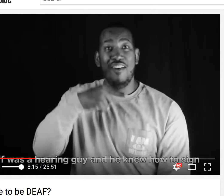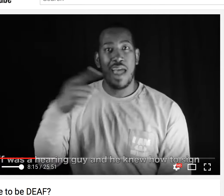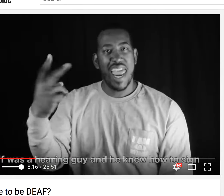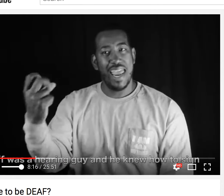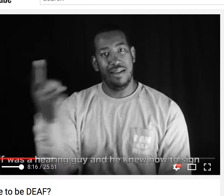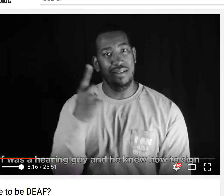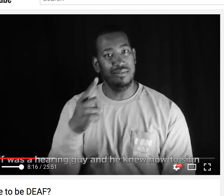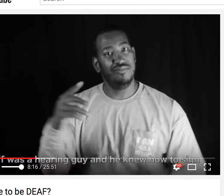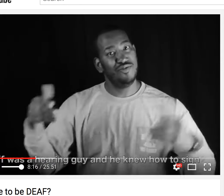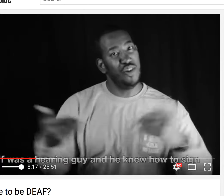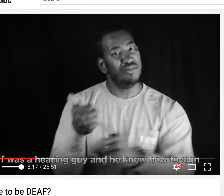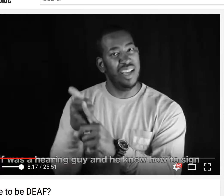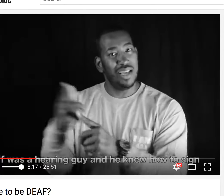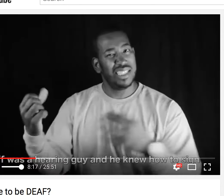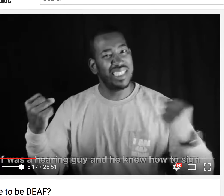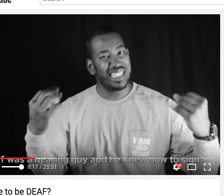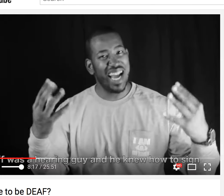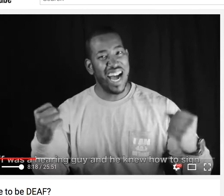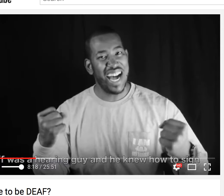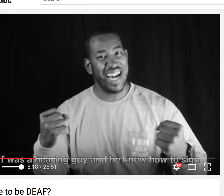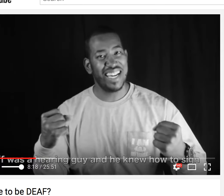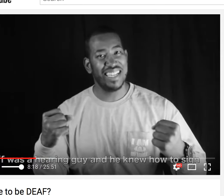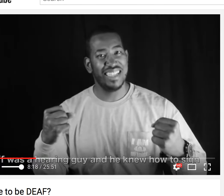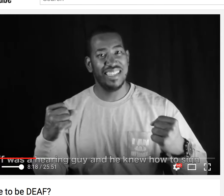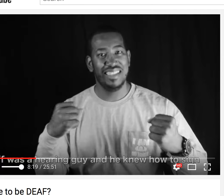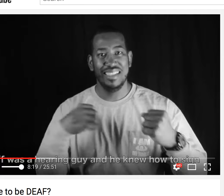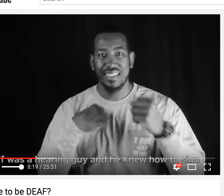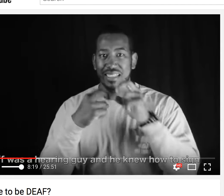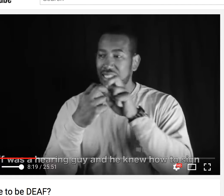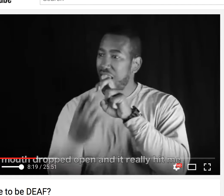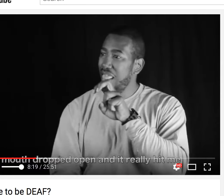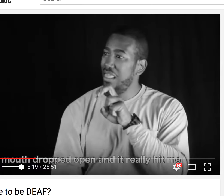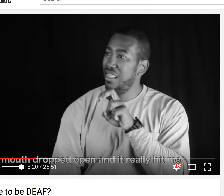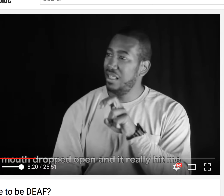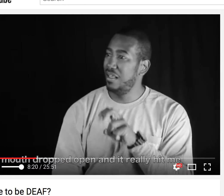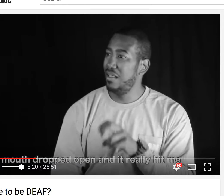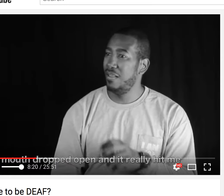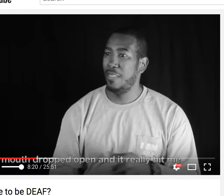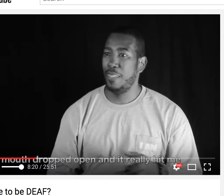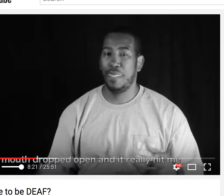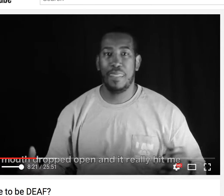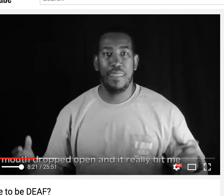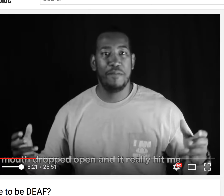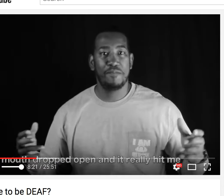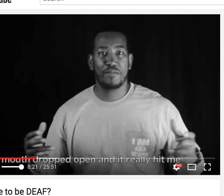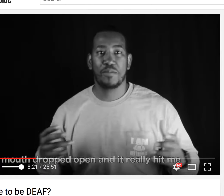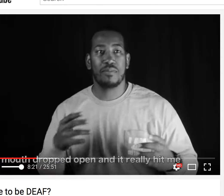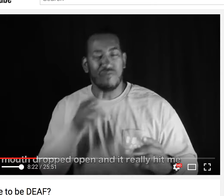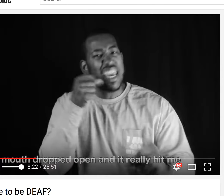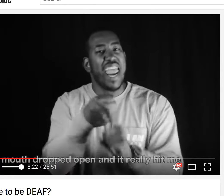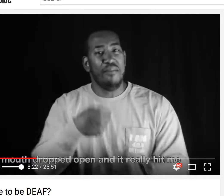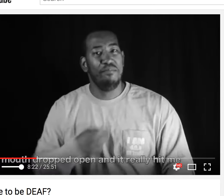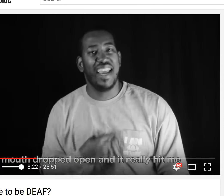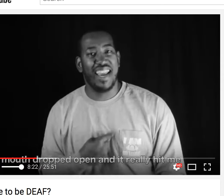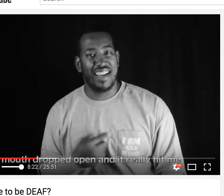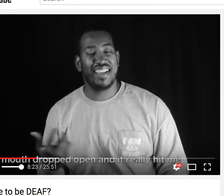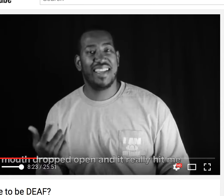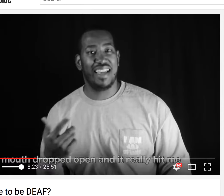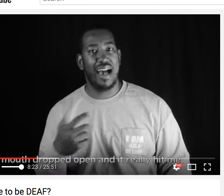My staff helped me. They helped me to sign. My jaw just dropped. It was crazy. They